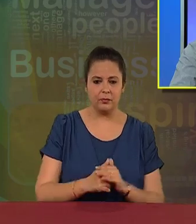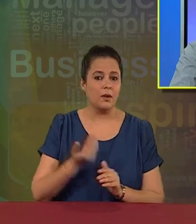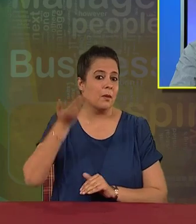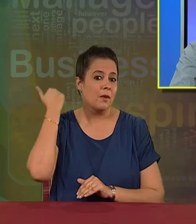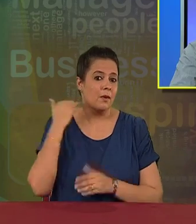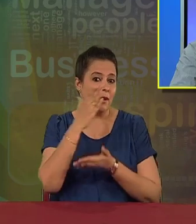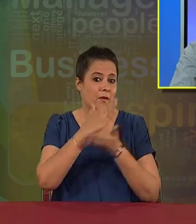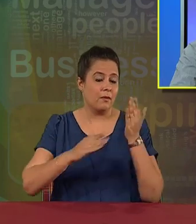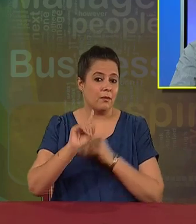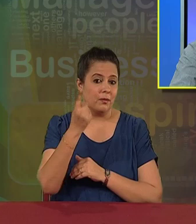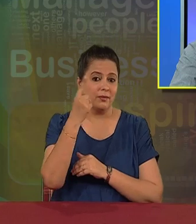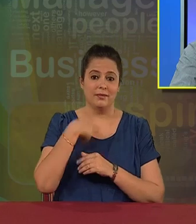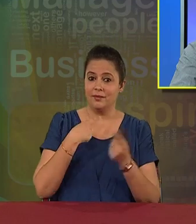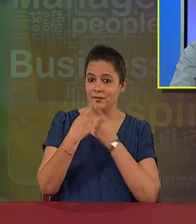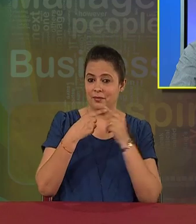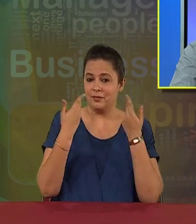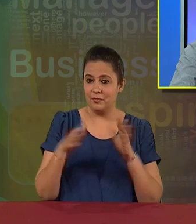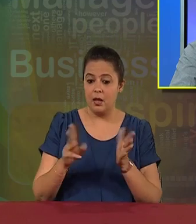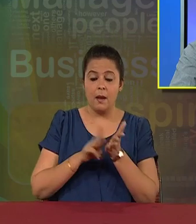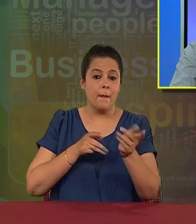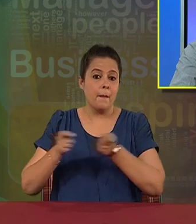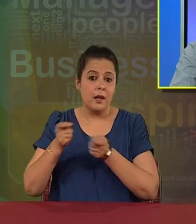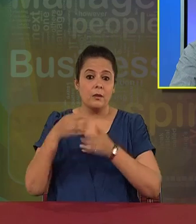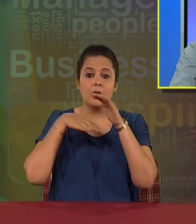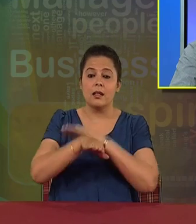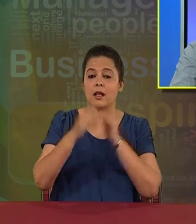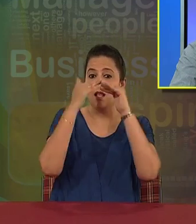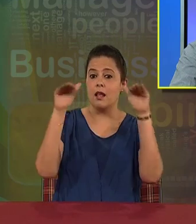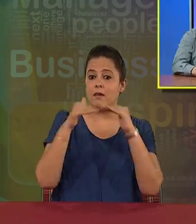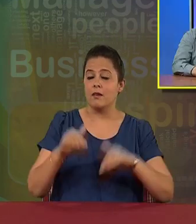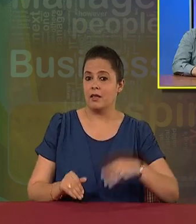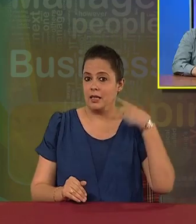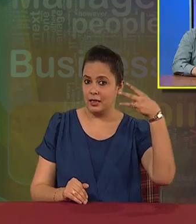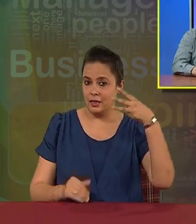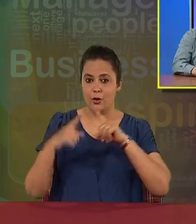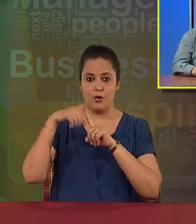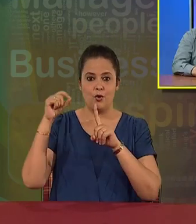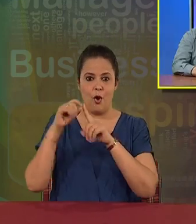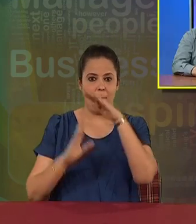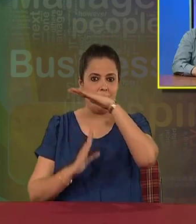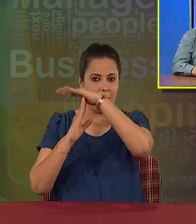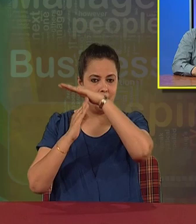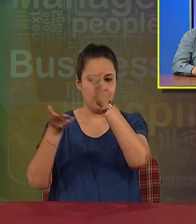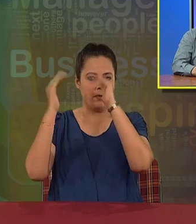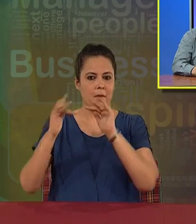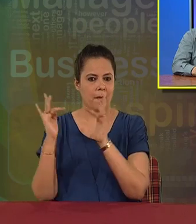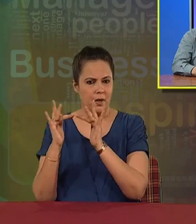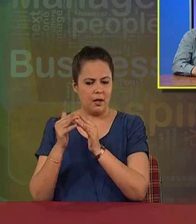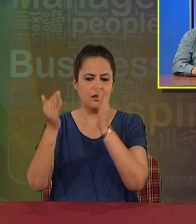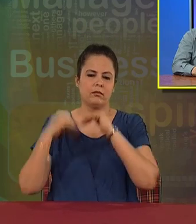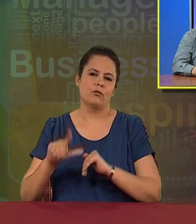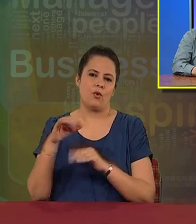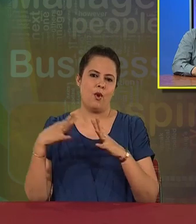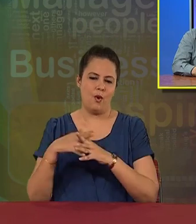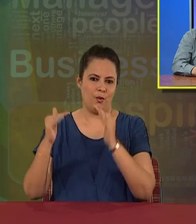episode, students, we have discussed that we are having 3 levels of management: the top level of management, middle level of management, and the lower level